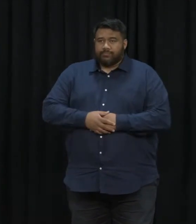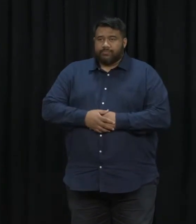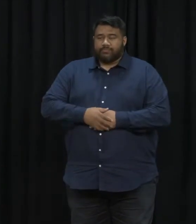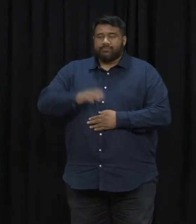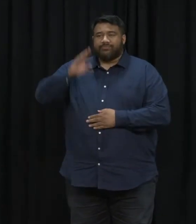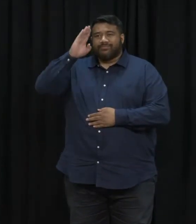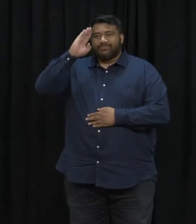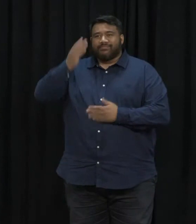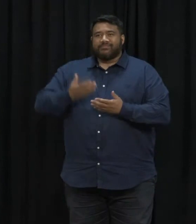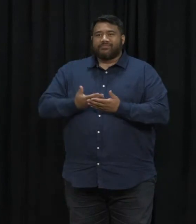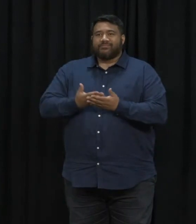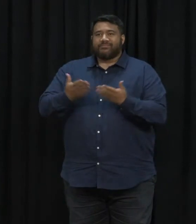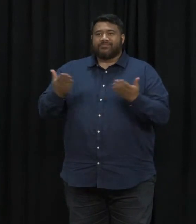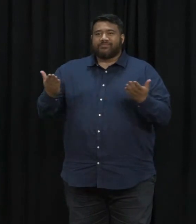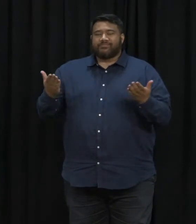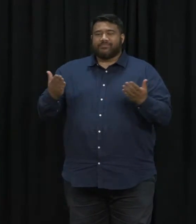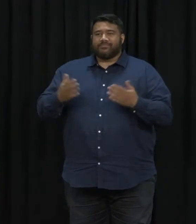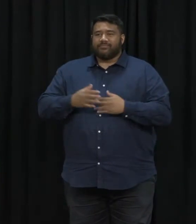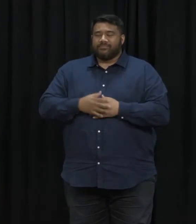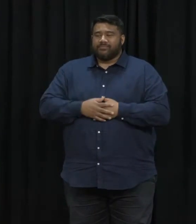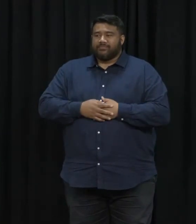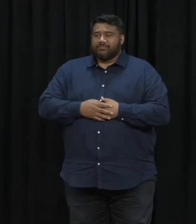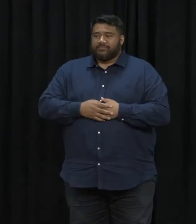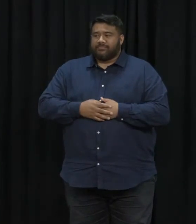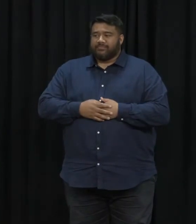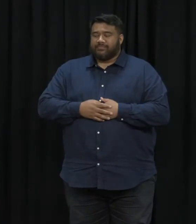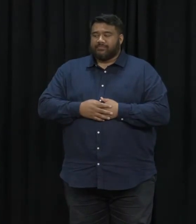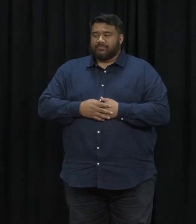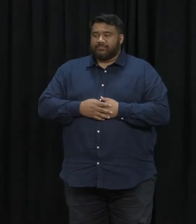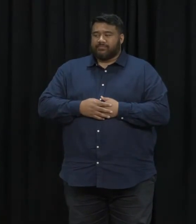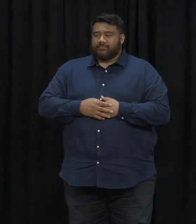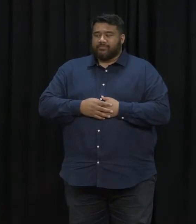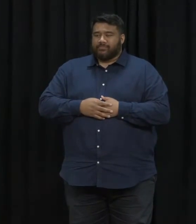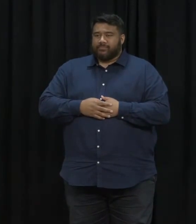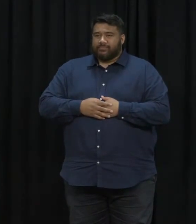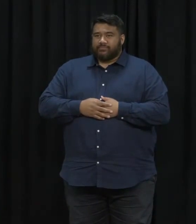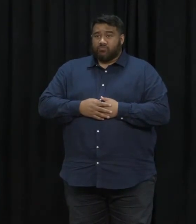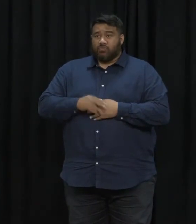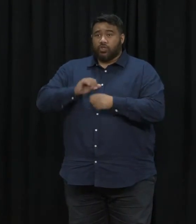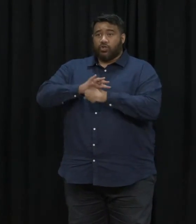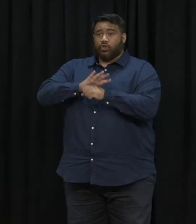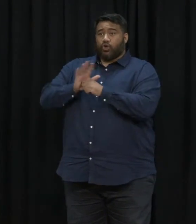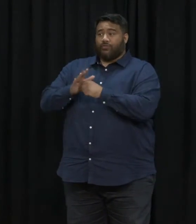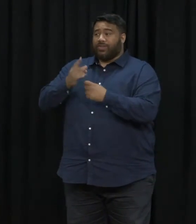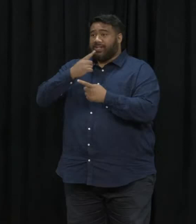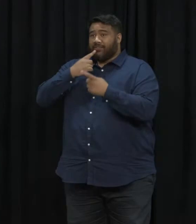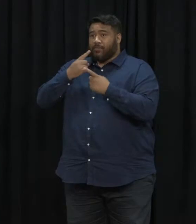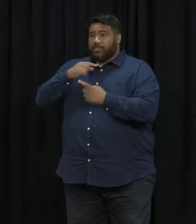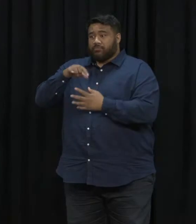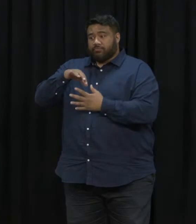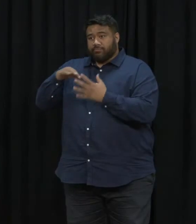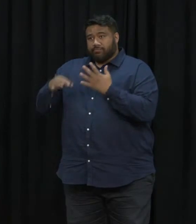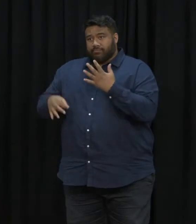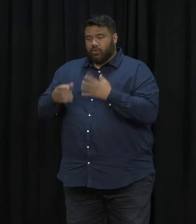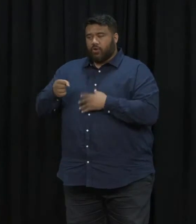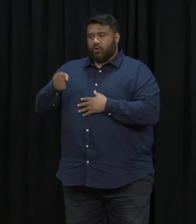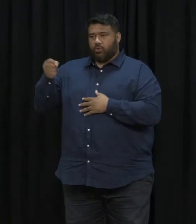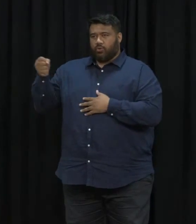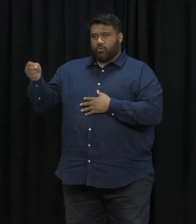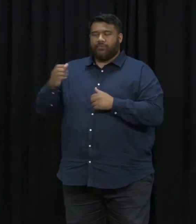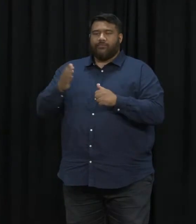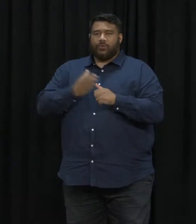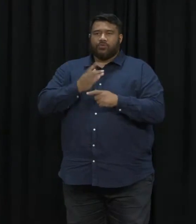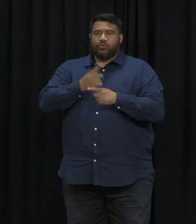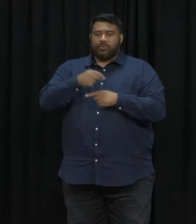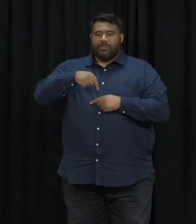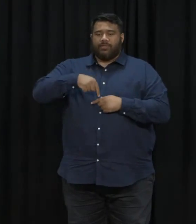Kia ora koutou katoa. Good afternoon, everyone. Before we begin with COVID-related updates and information, I'll look briefly to the week